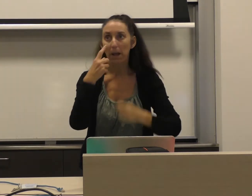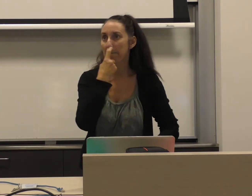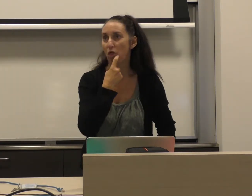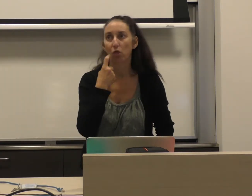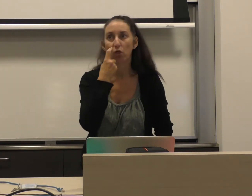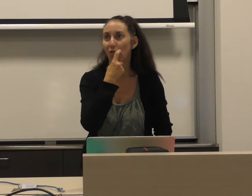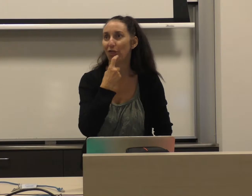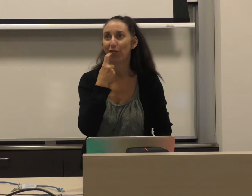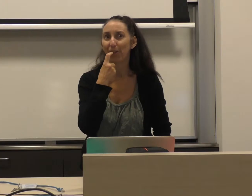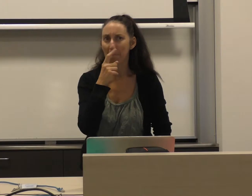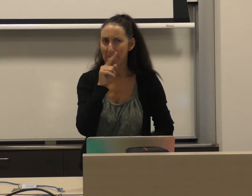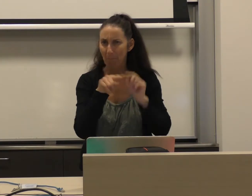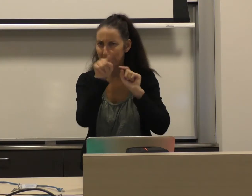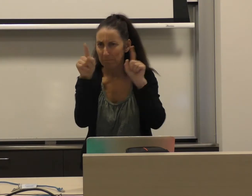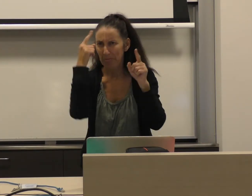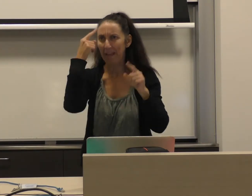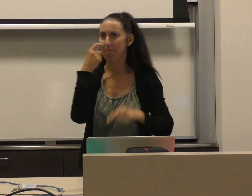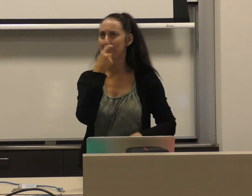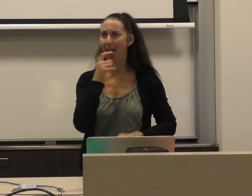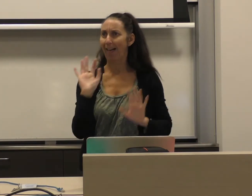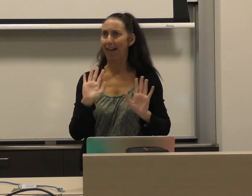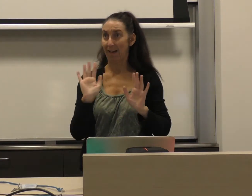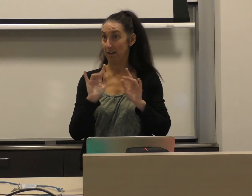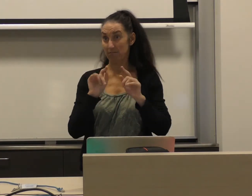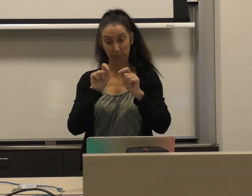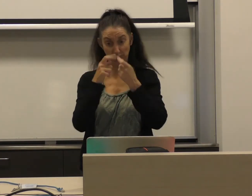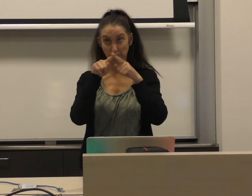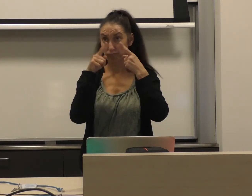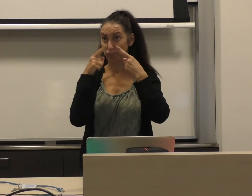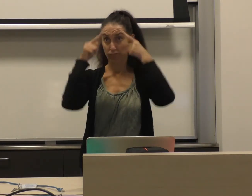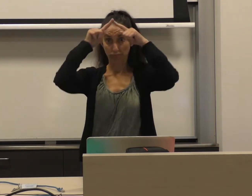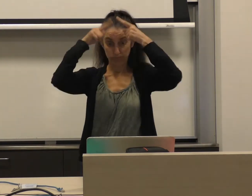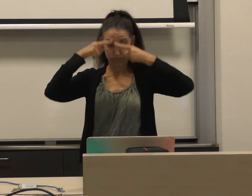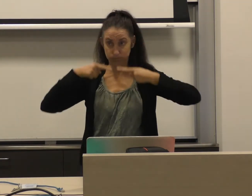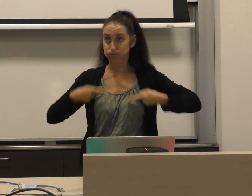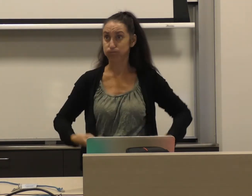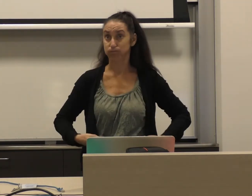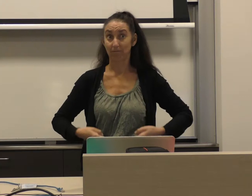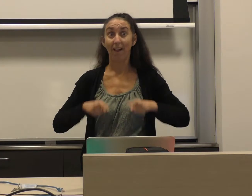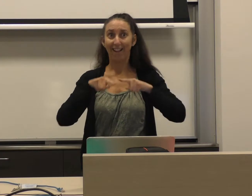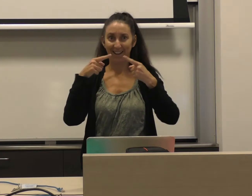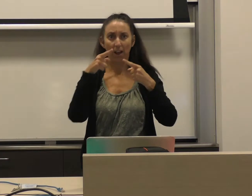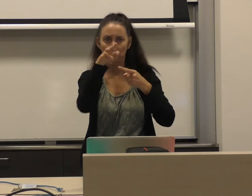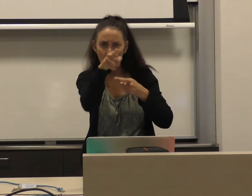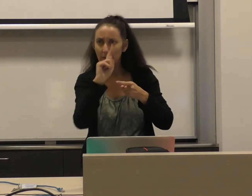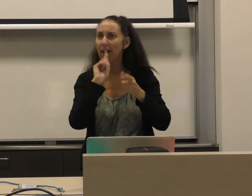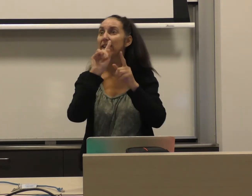So it's not just mouth patterns. Some people were thinking it could be mouth patterns, but there are a whole range of different